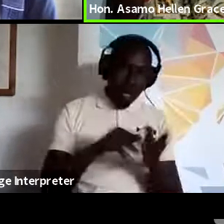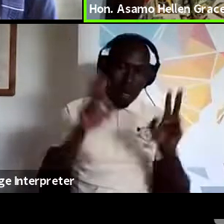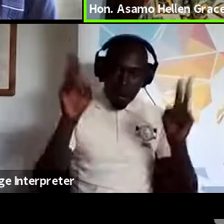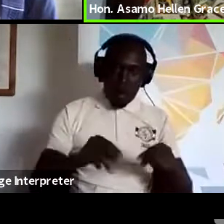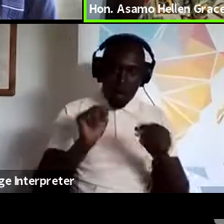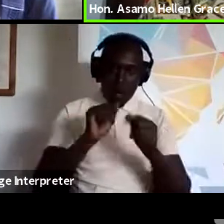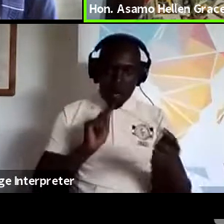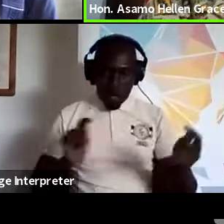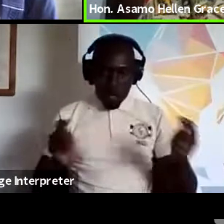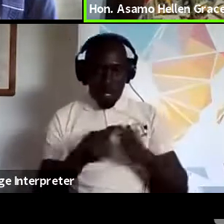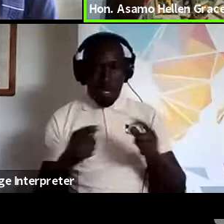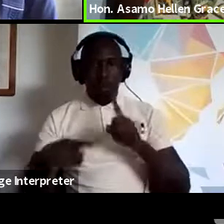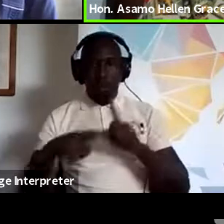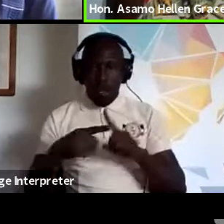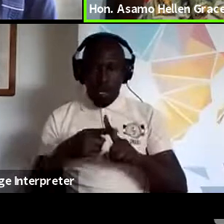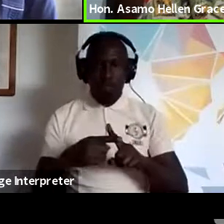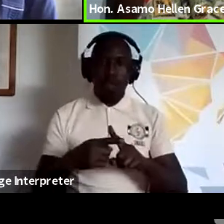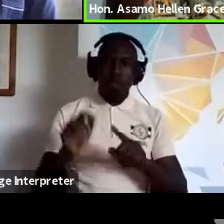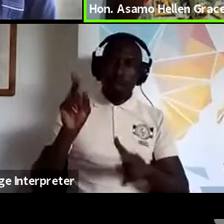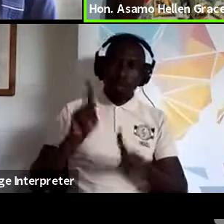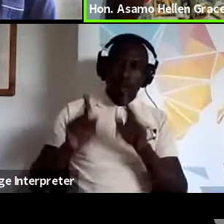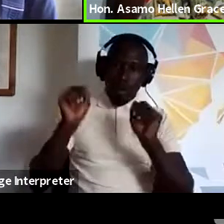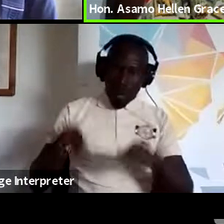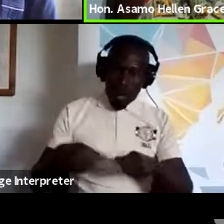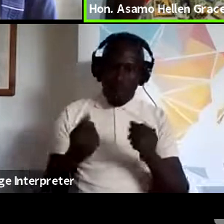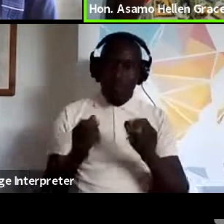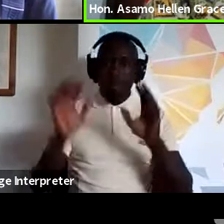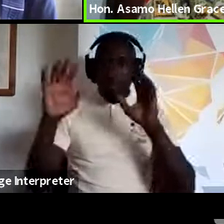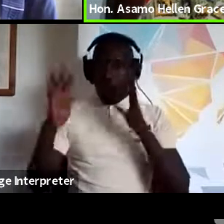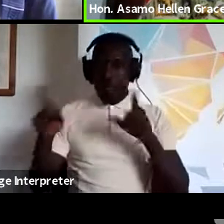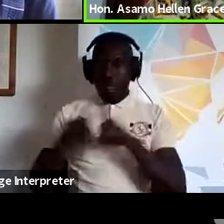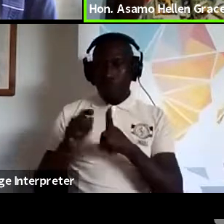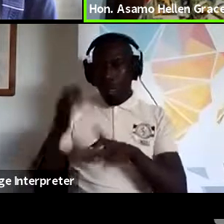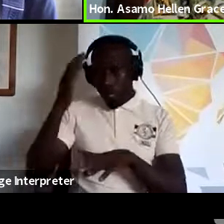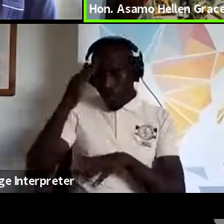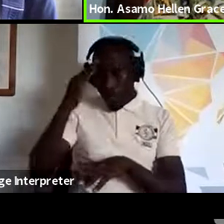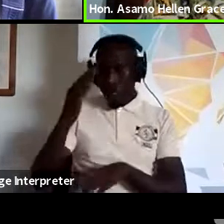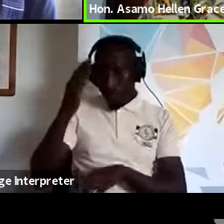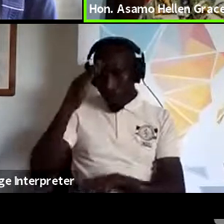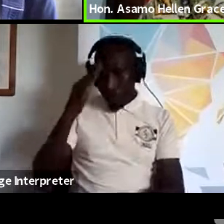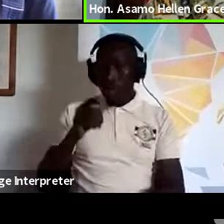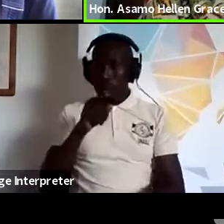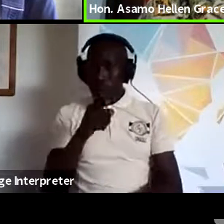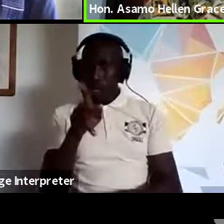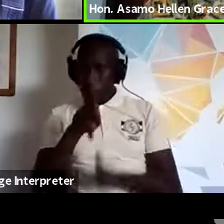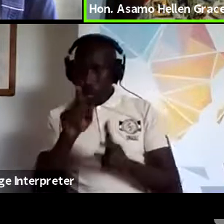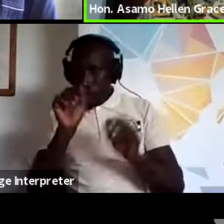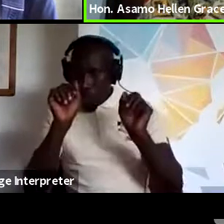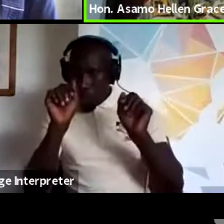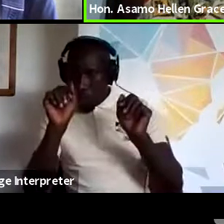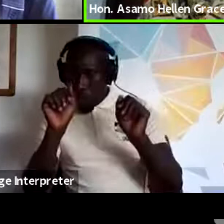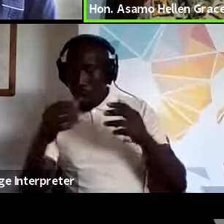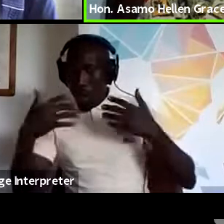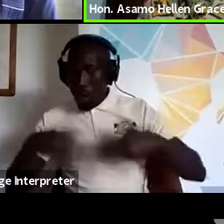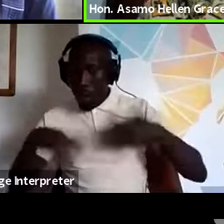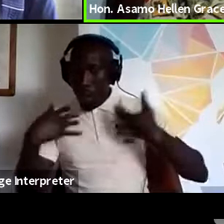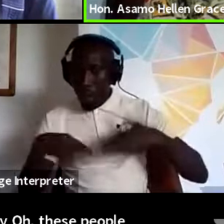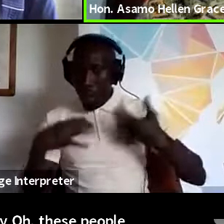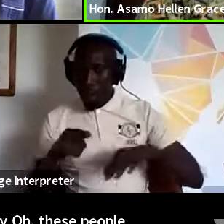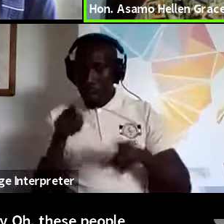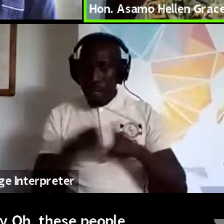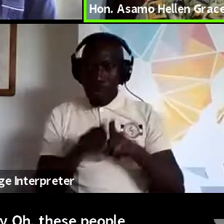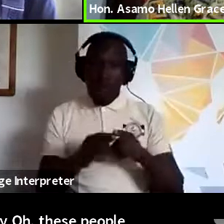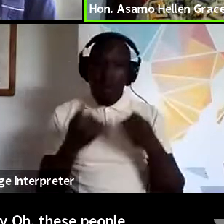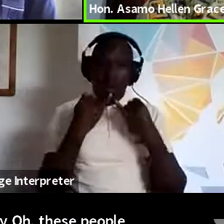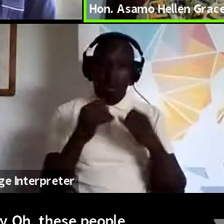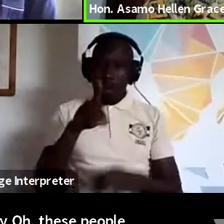be positivity so that people can be able to appreciate and say, oh, these people are really wonderful. I will tell you,